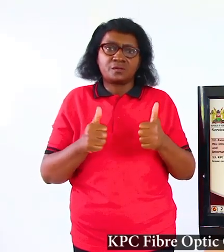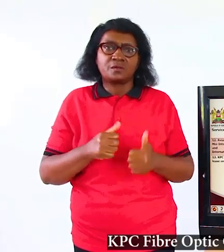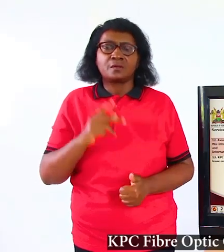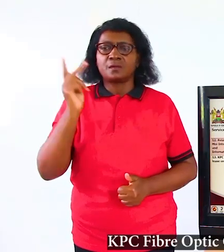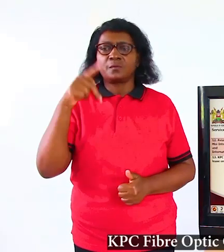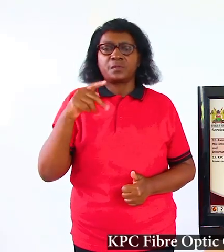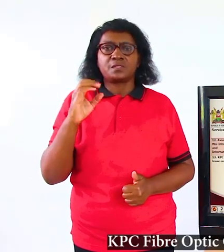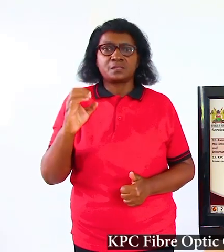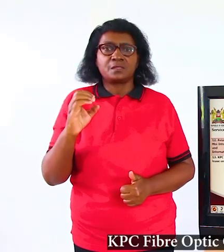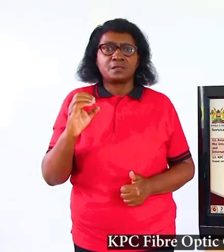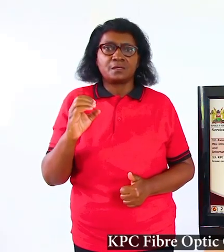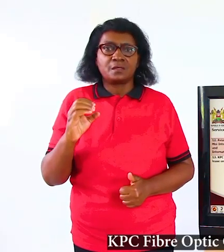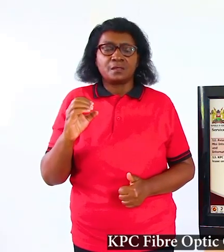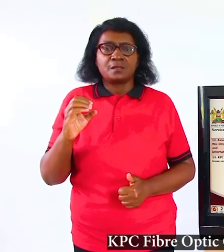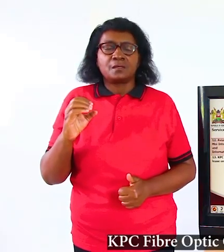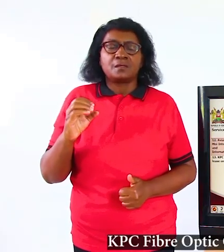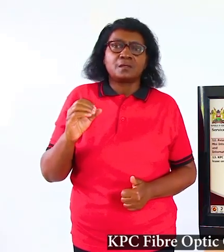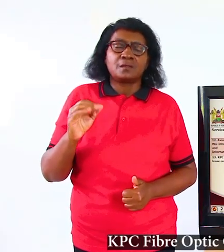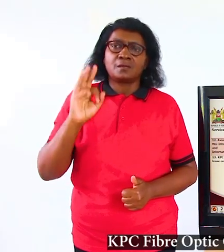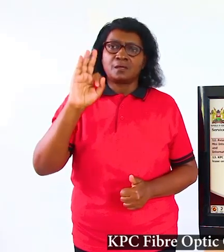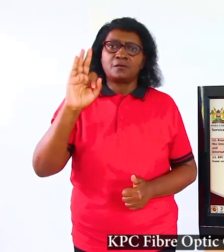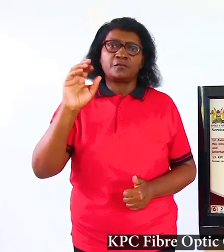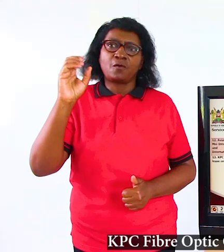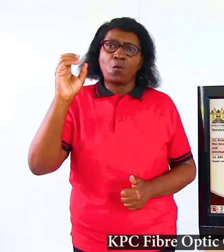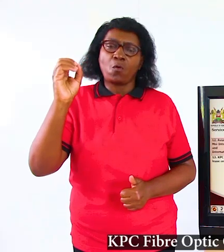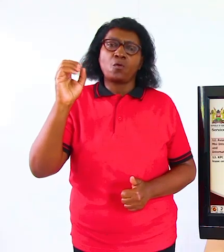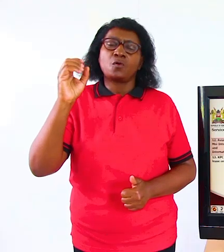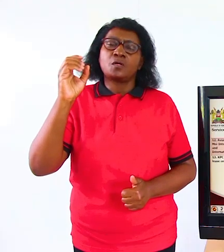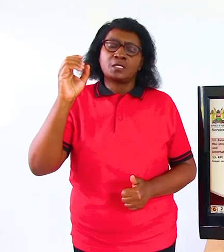KPC fiber optic cables FOC